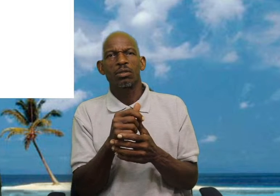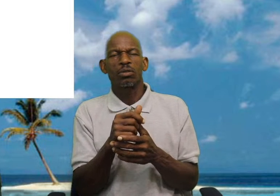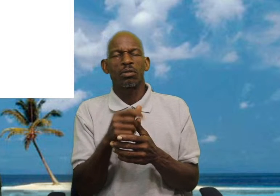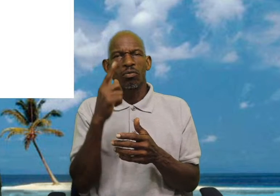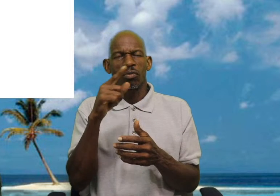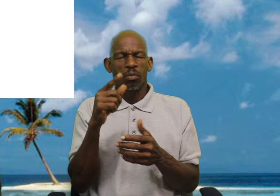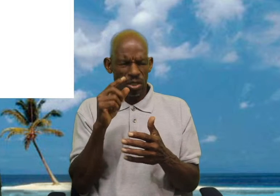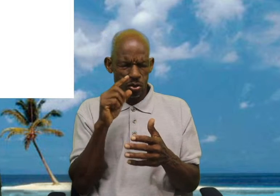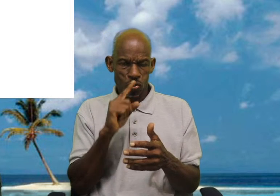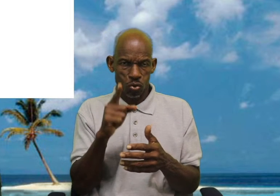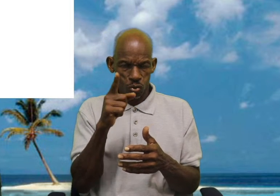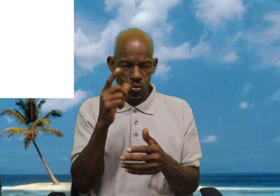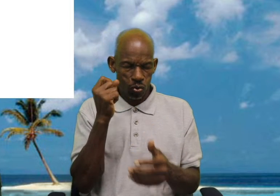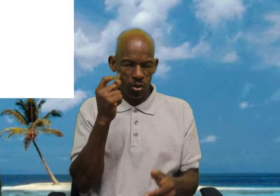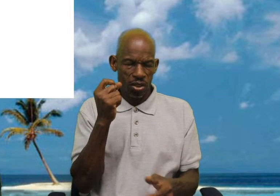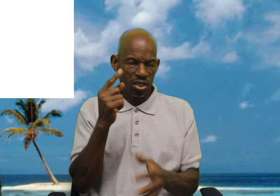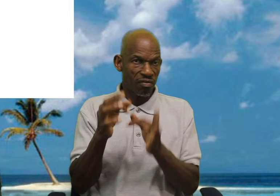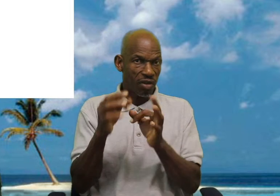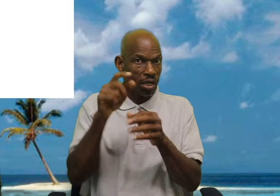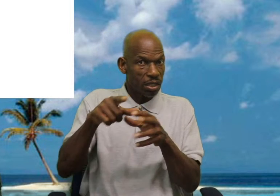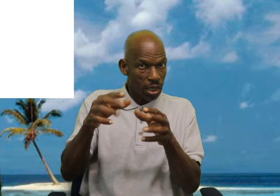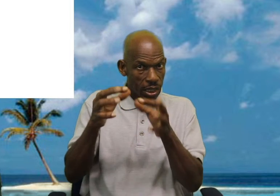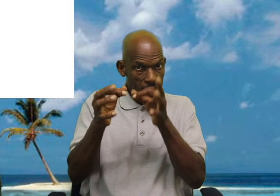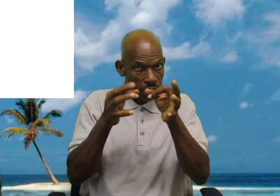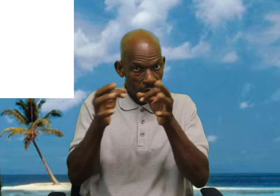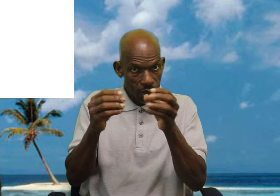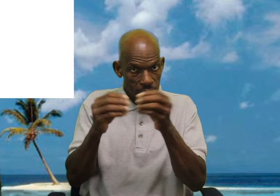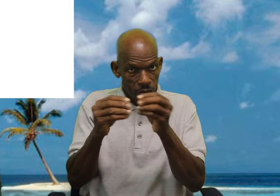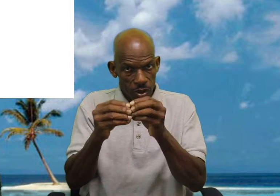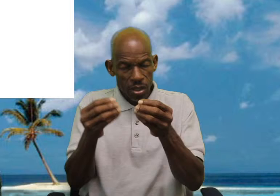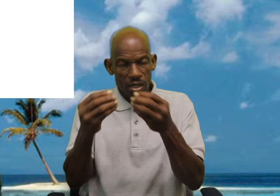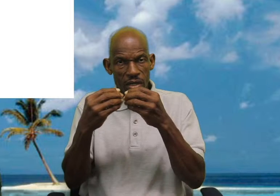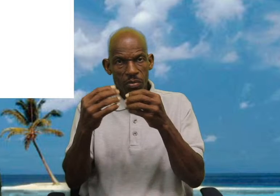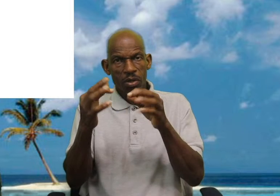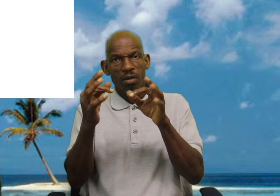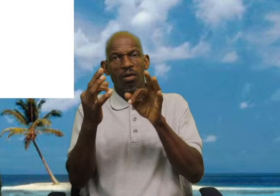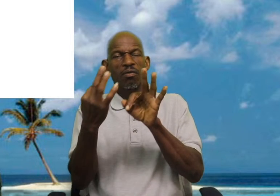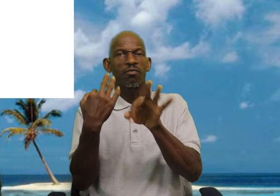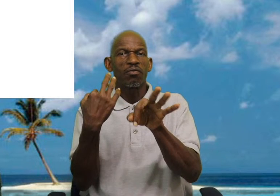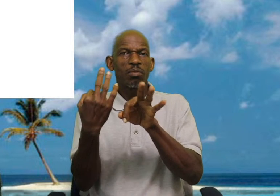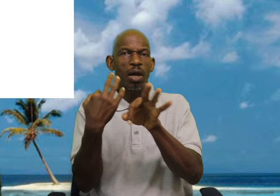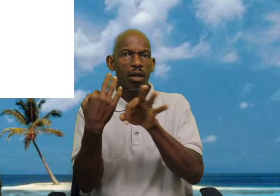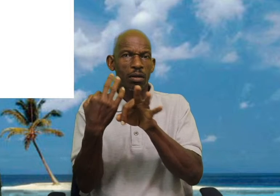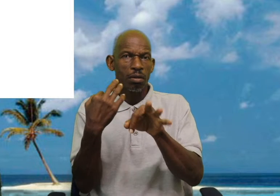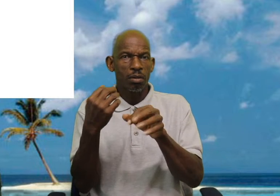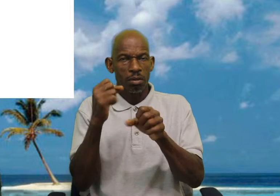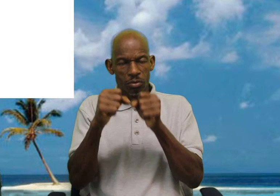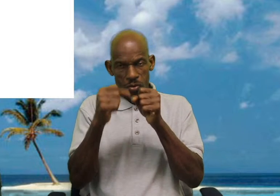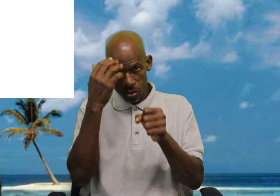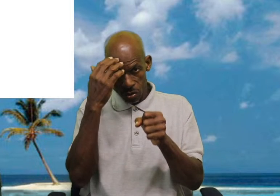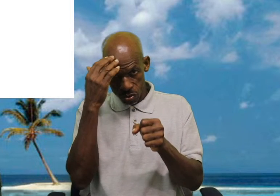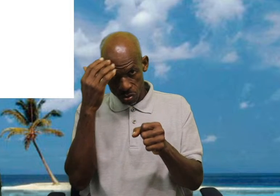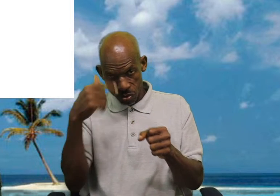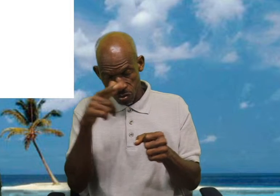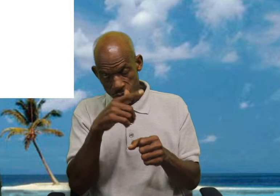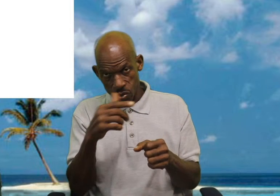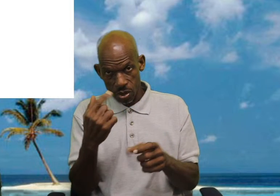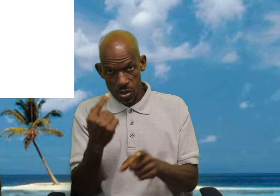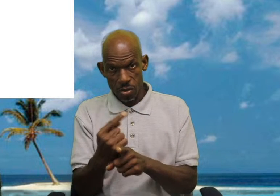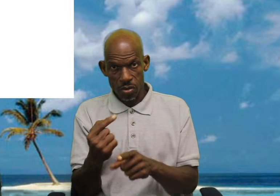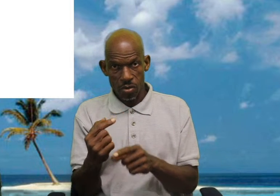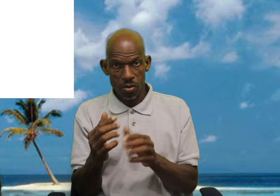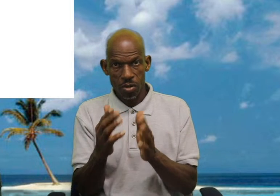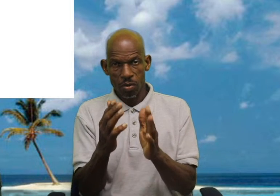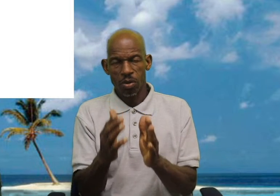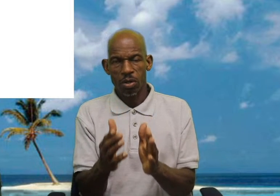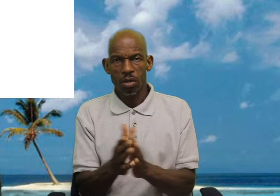little more, give me some feedback so that I'll know that we are on the right track. Okay, so